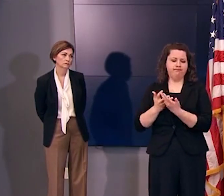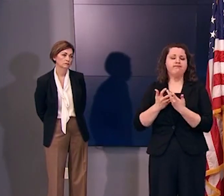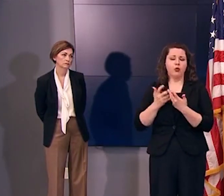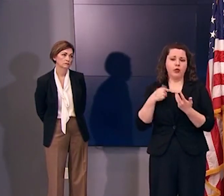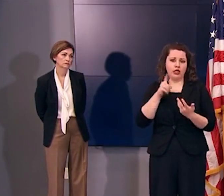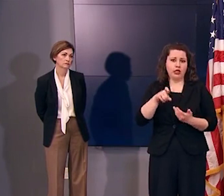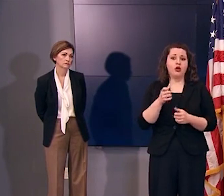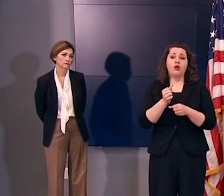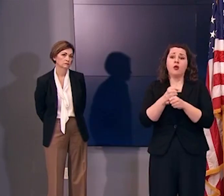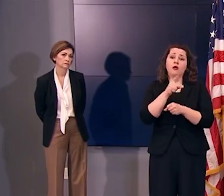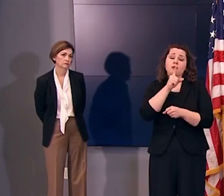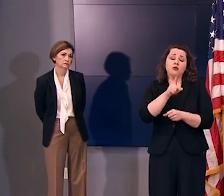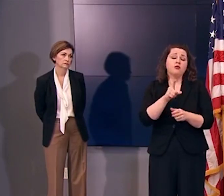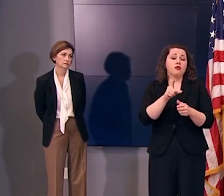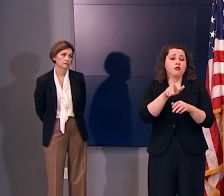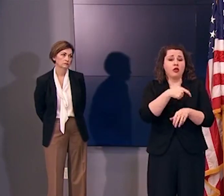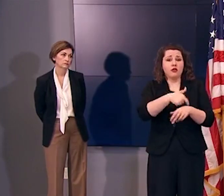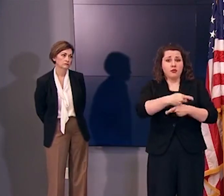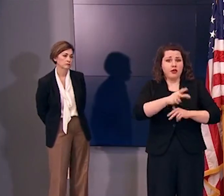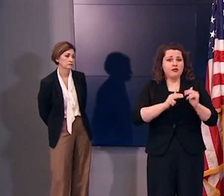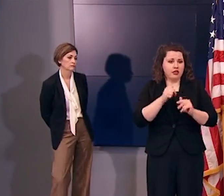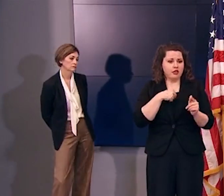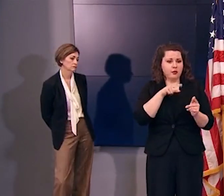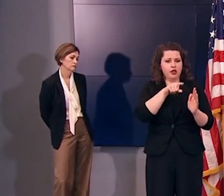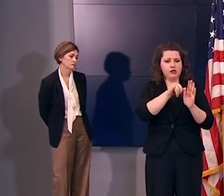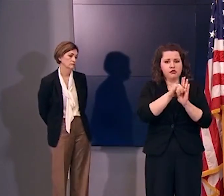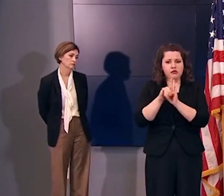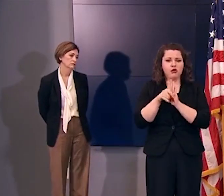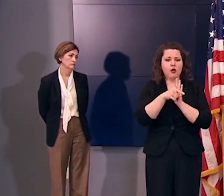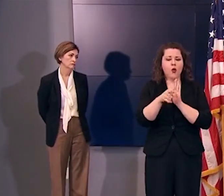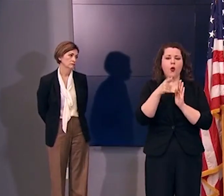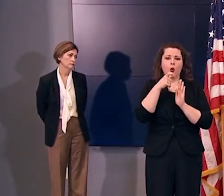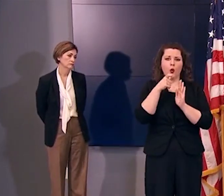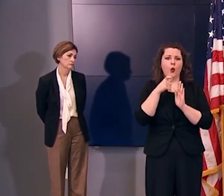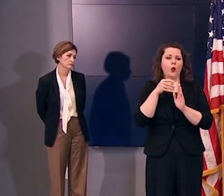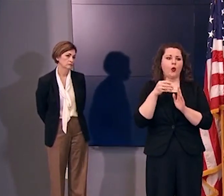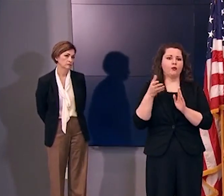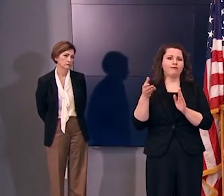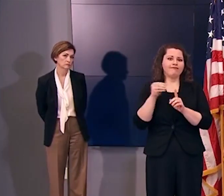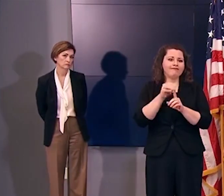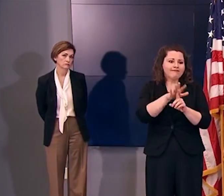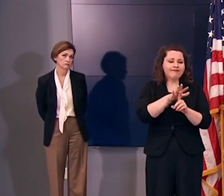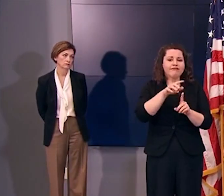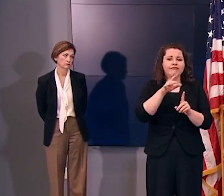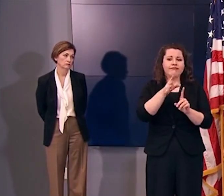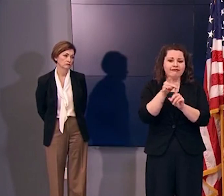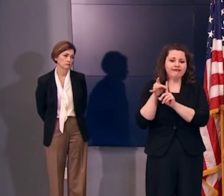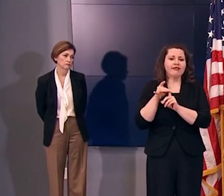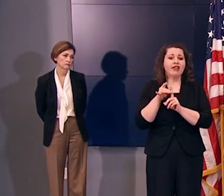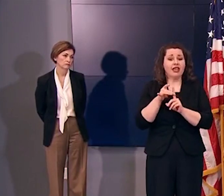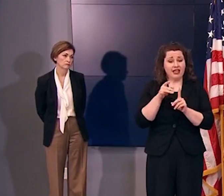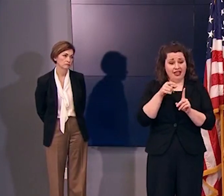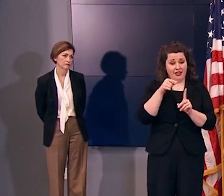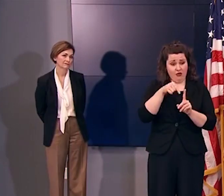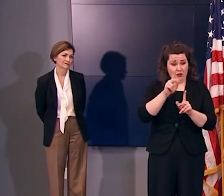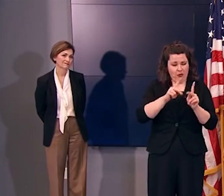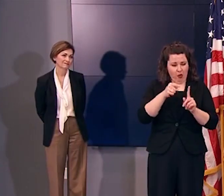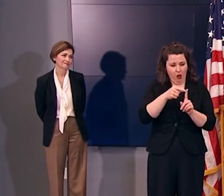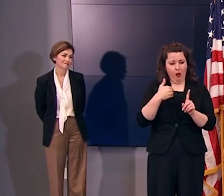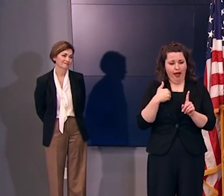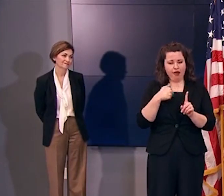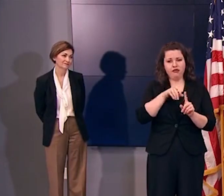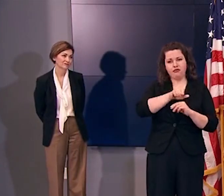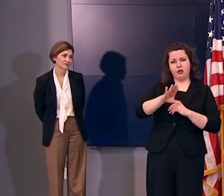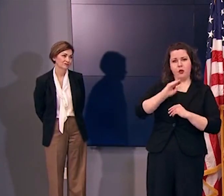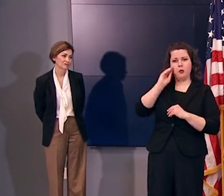that we do everything we can to detect who those carriers might be and to keep them, send them home for a little while so that